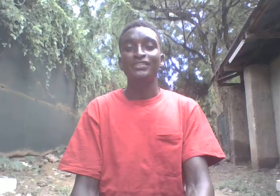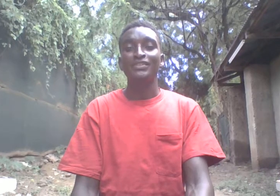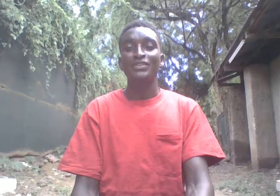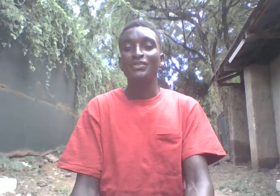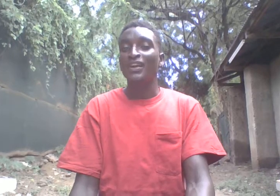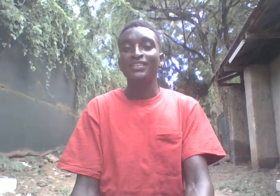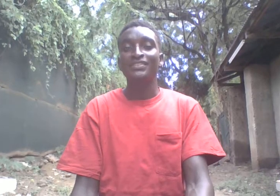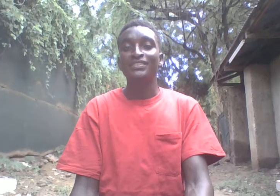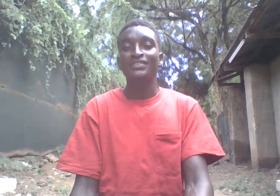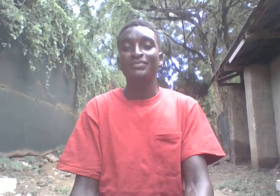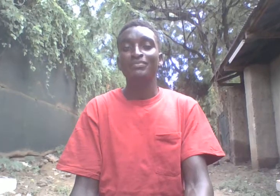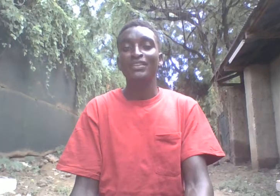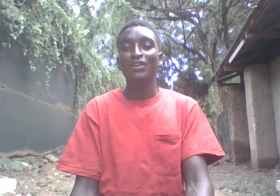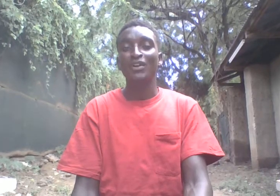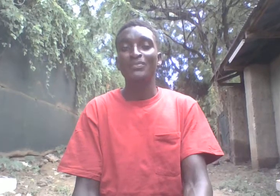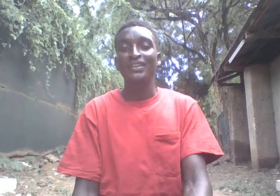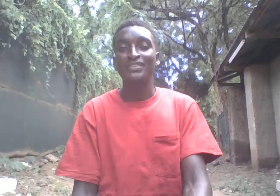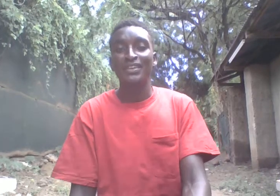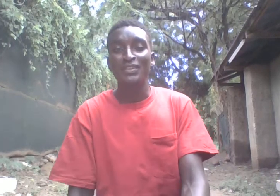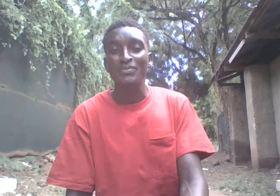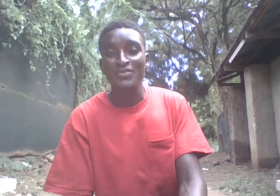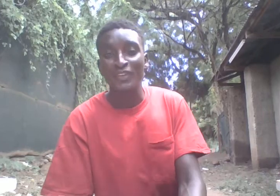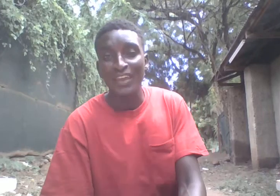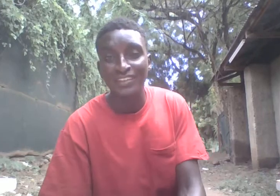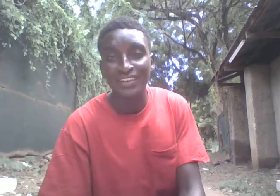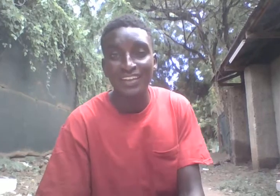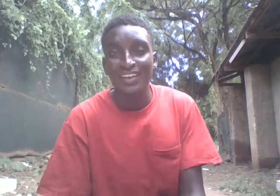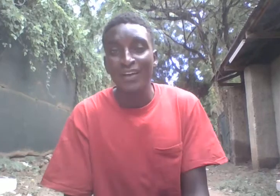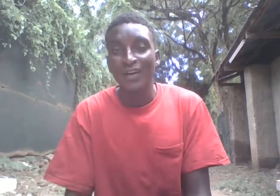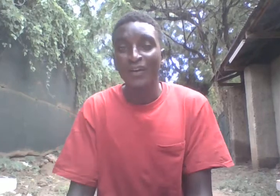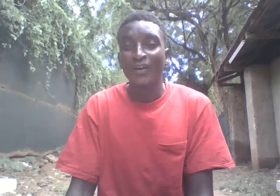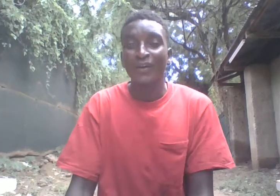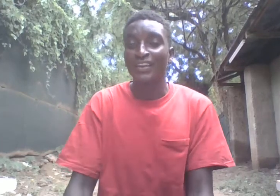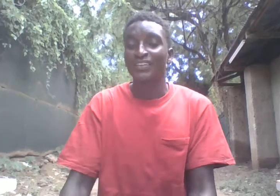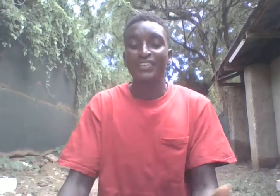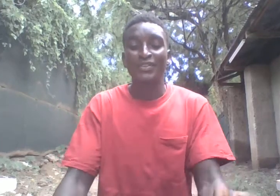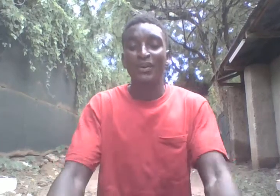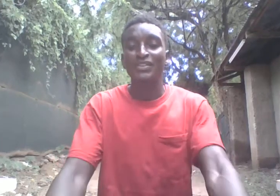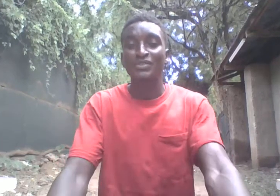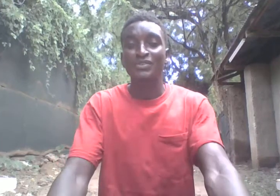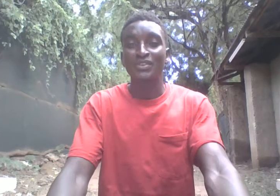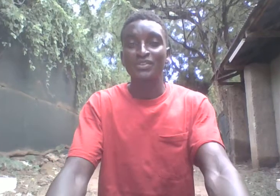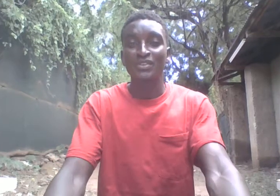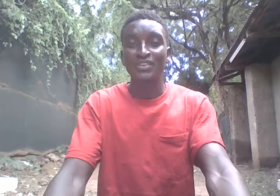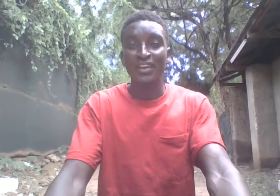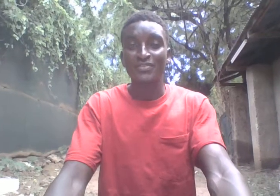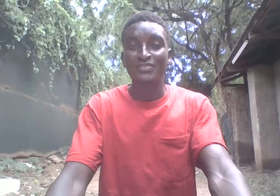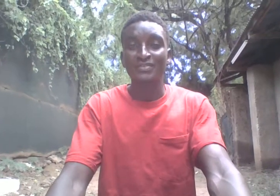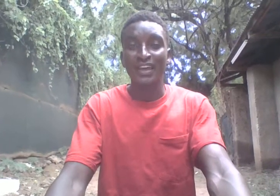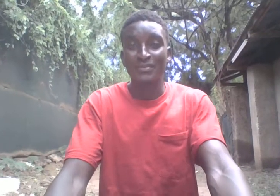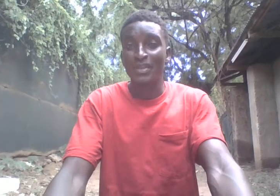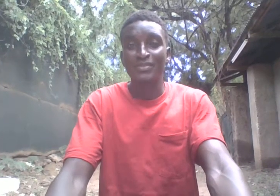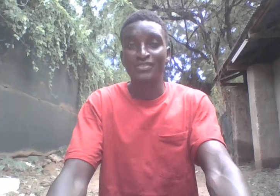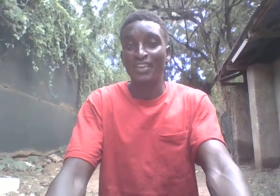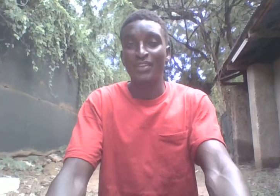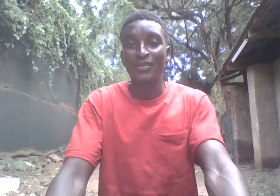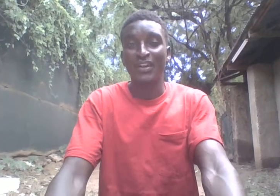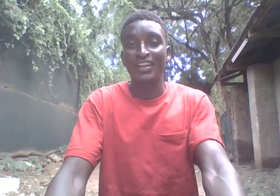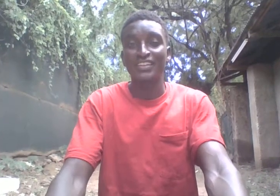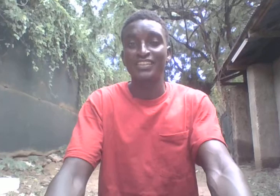you guys might talk, but you may forget when you want to introduce yourself and maybe say you are an